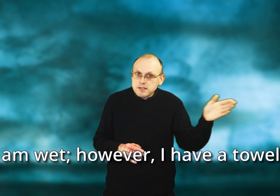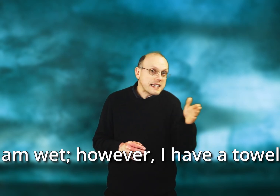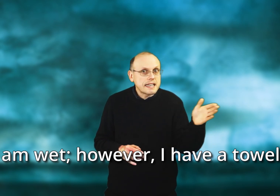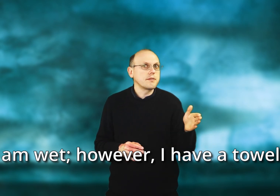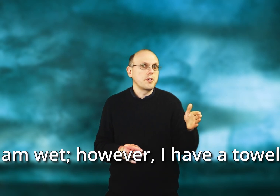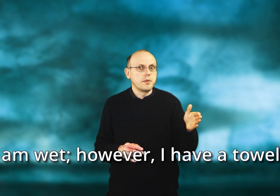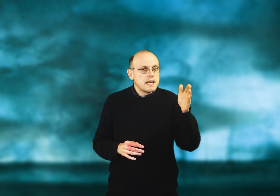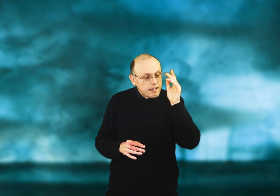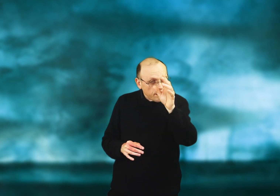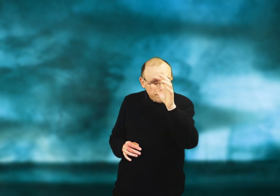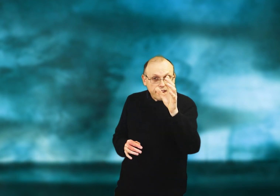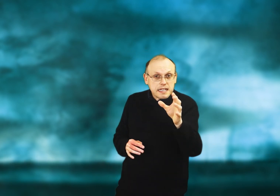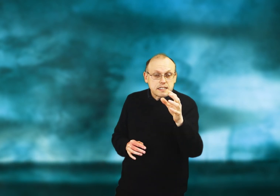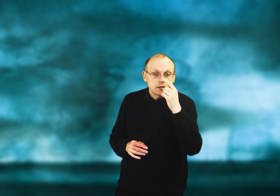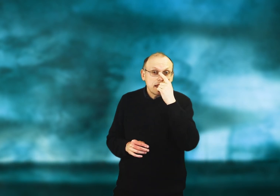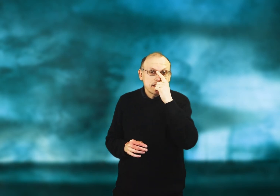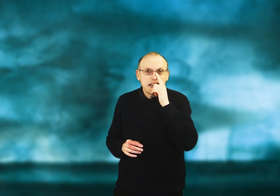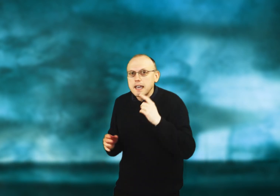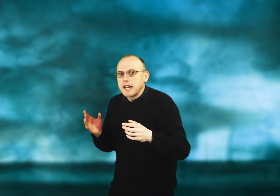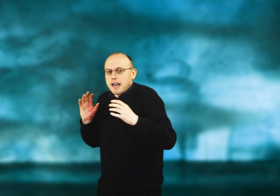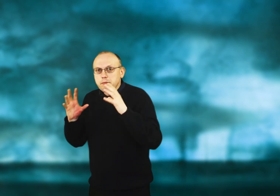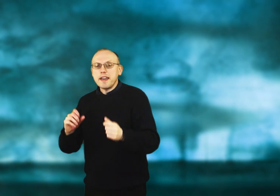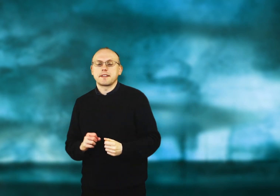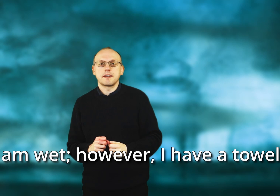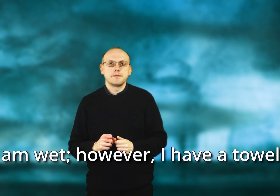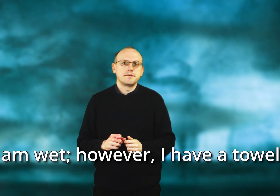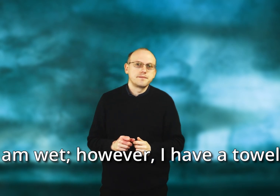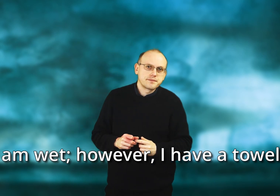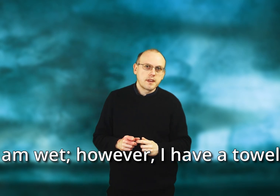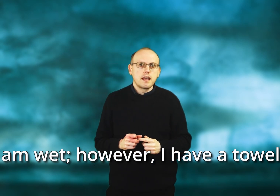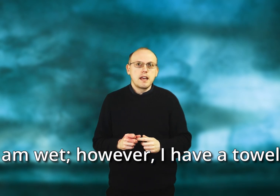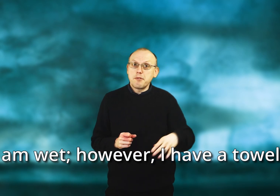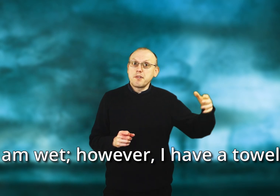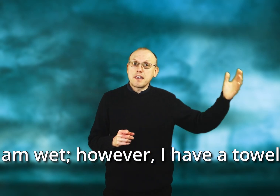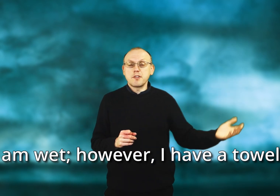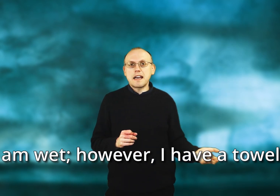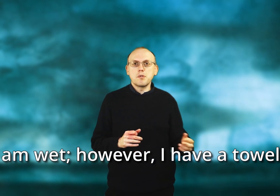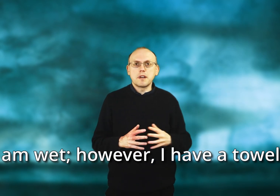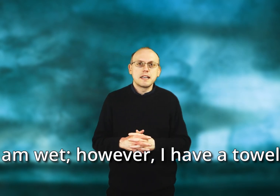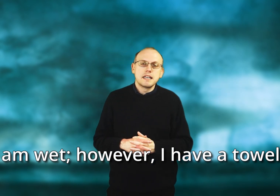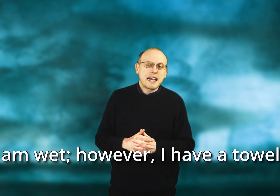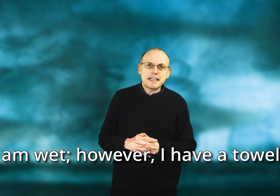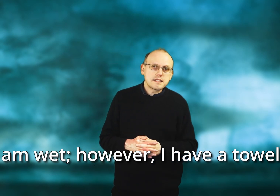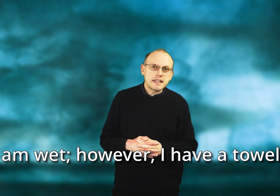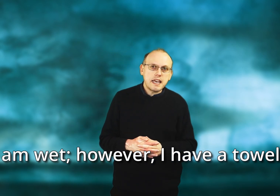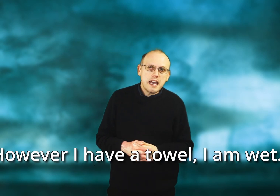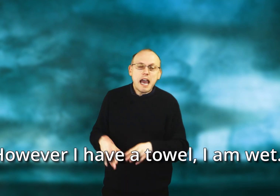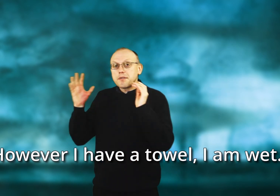linking adverb. And the other thing is, when I say, I am wet, however, I have a towel, I cannot say, however, I